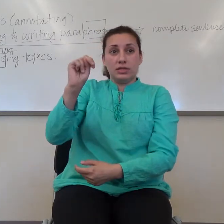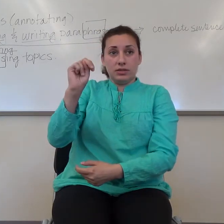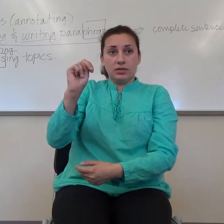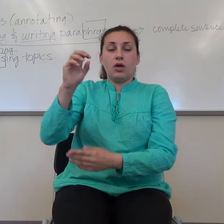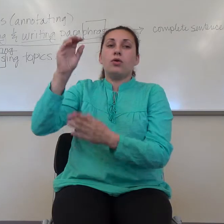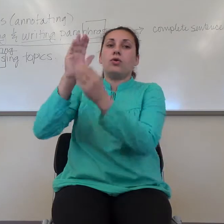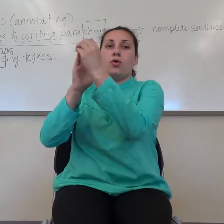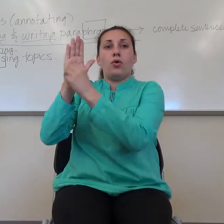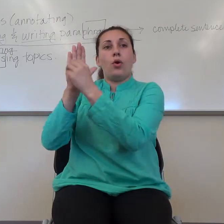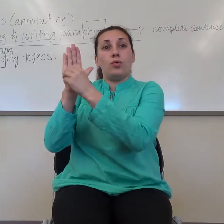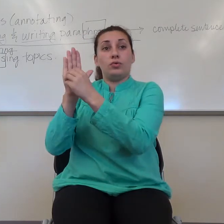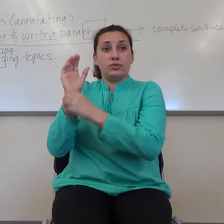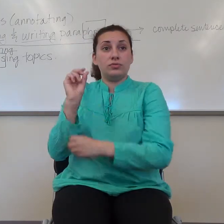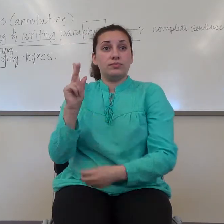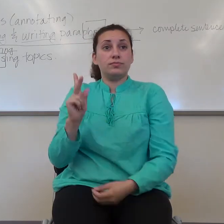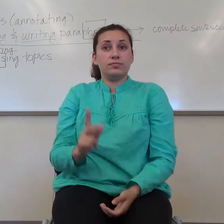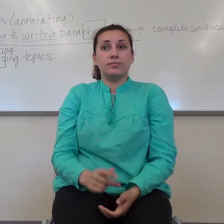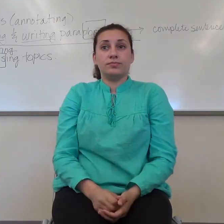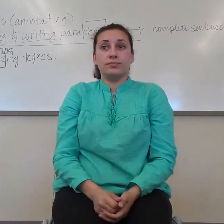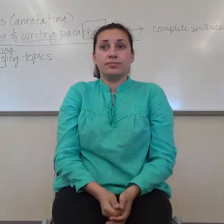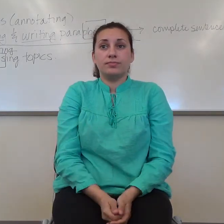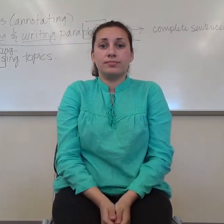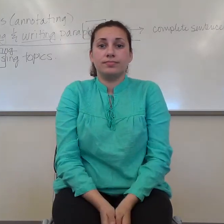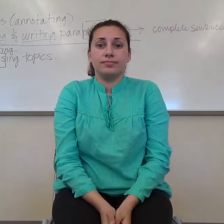you should look for.